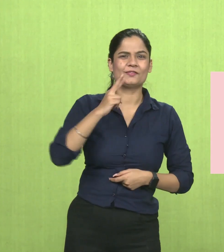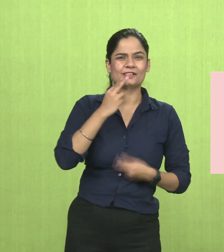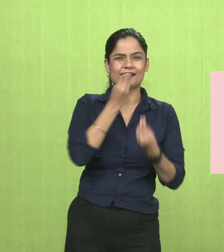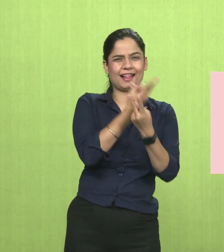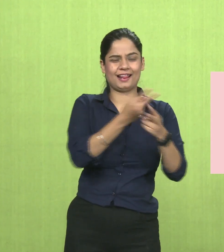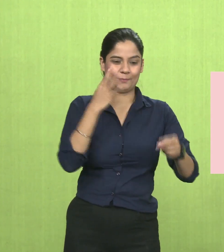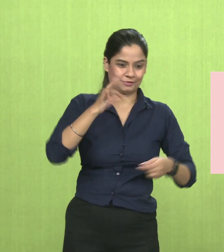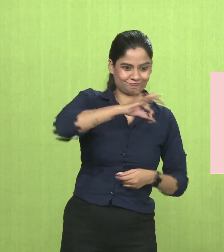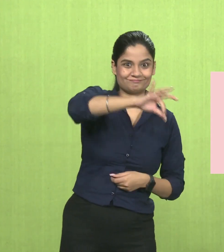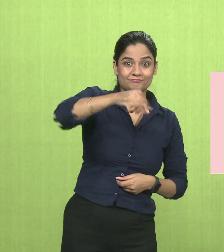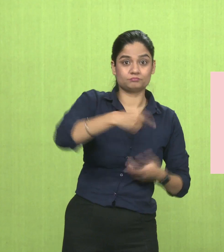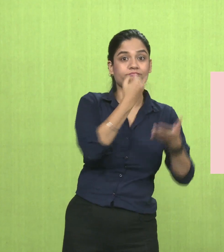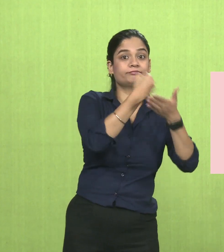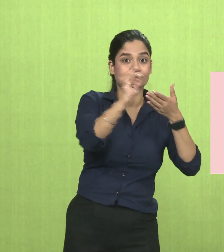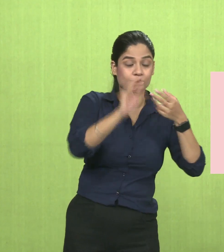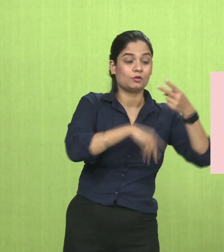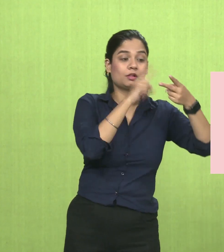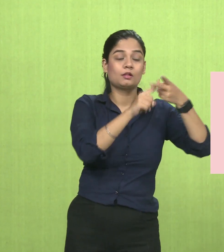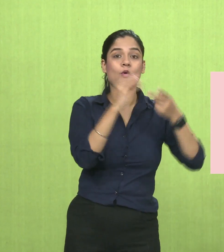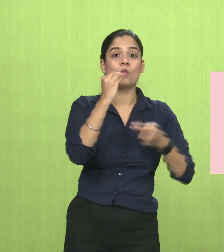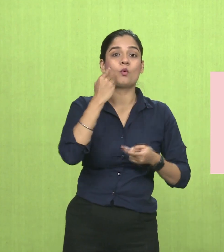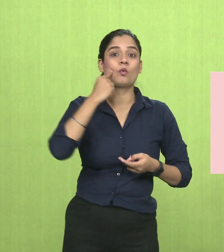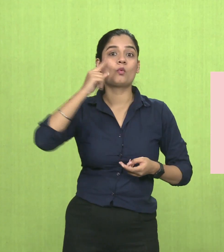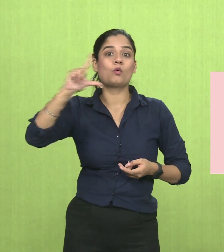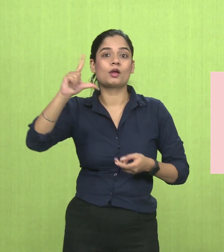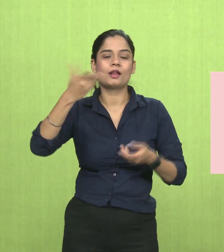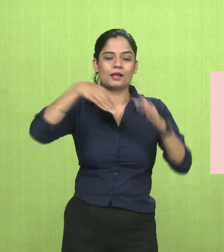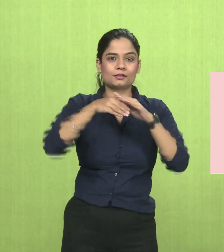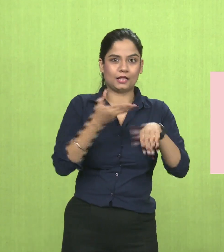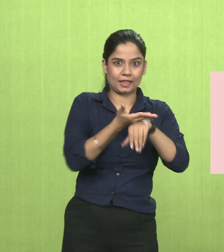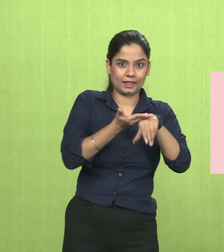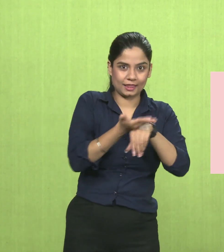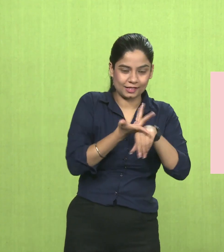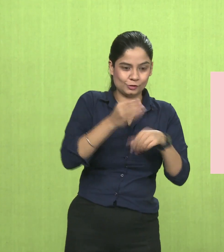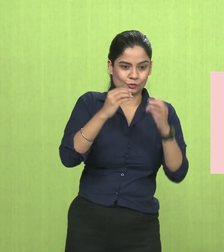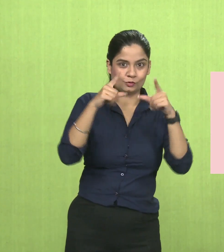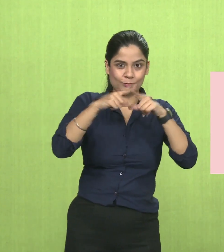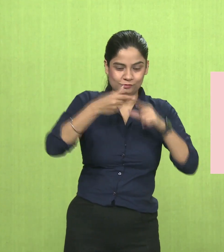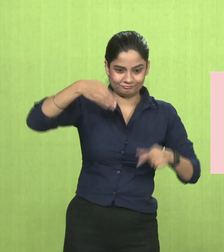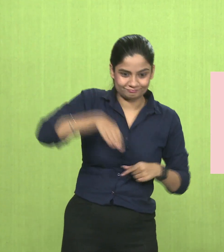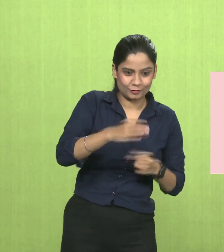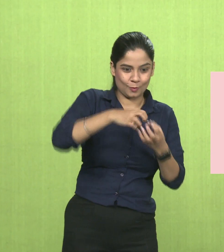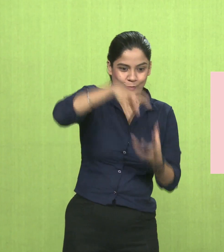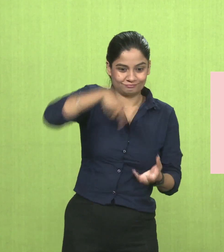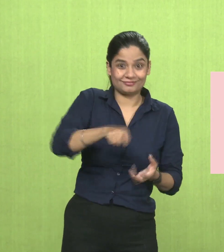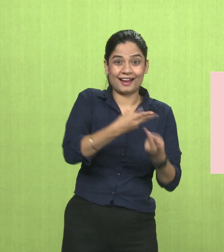should not be added in food, and second thing, oily foods like ghee, samosa,